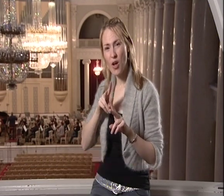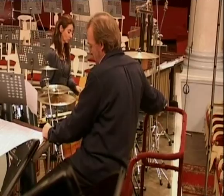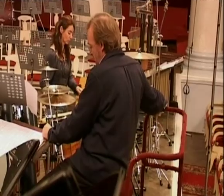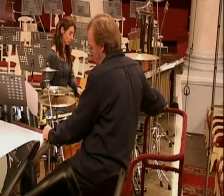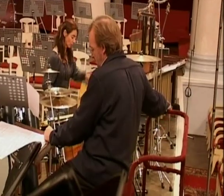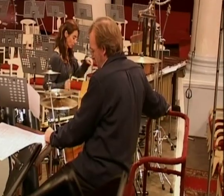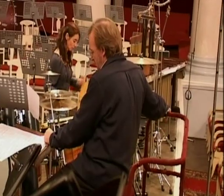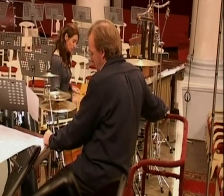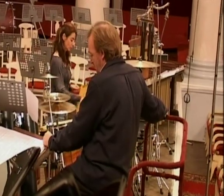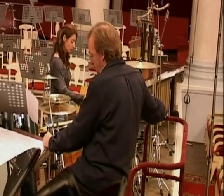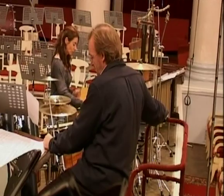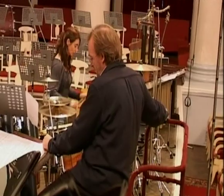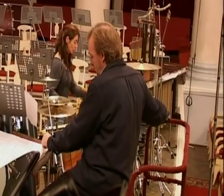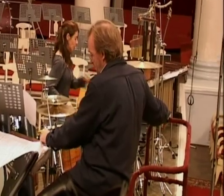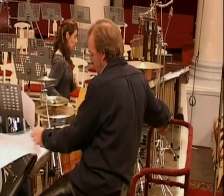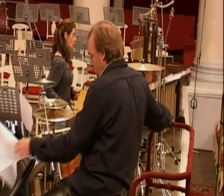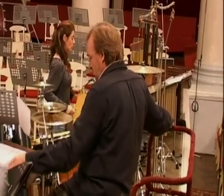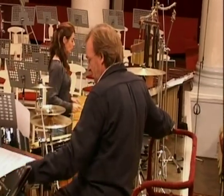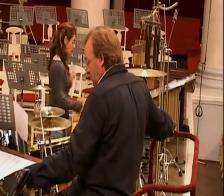life.